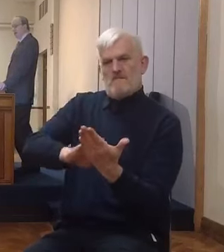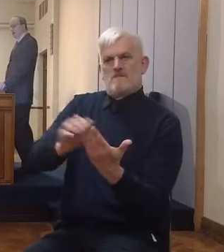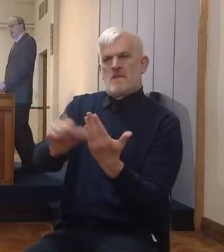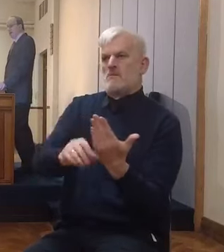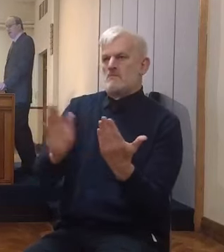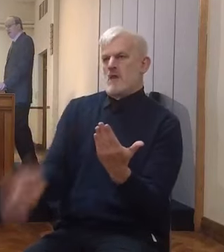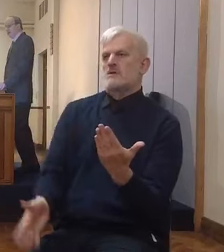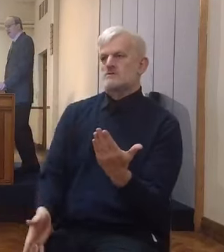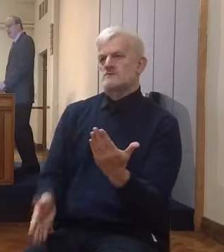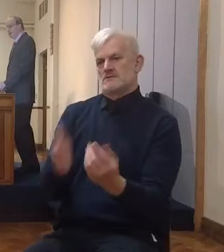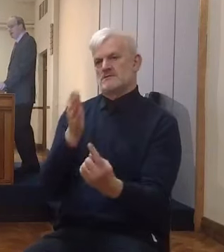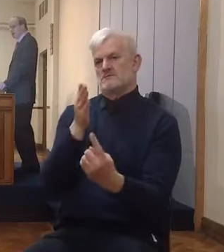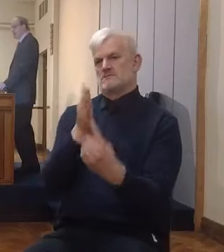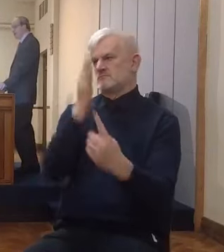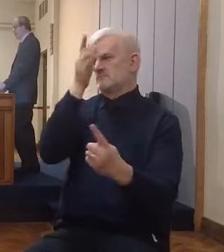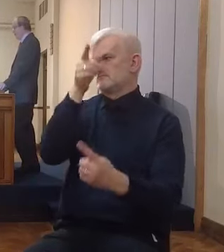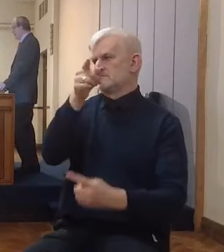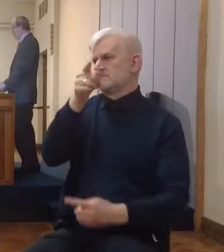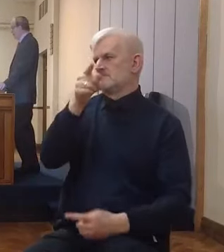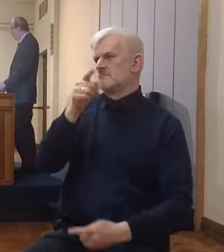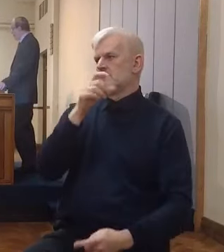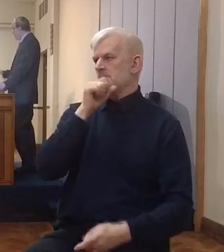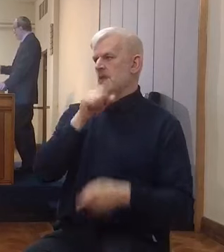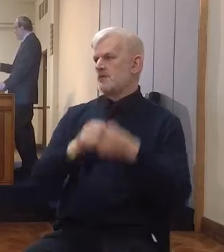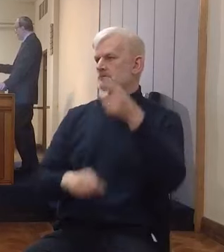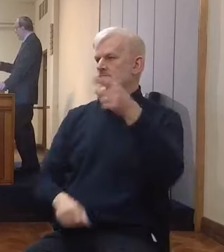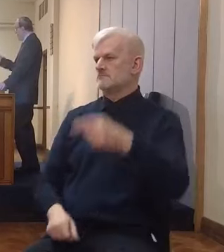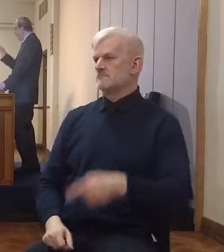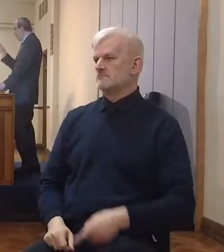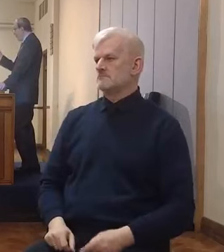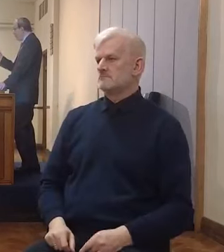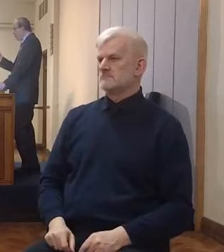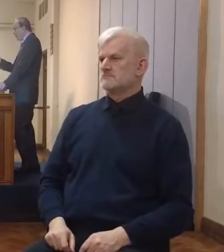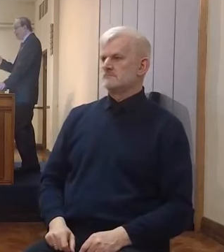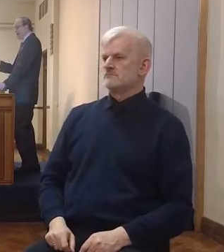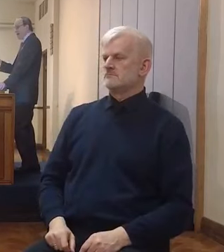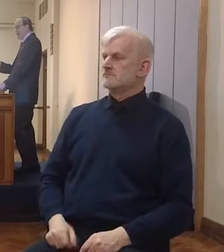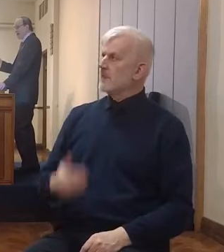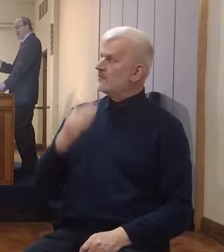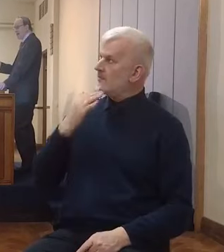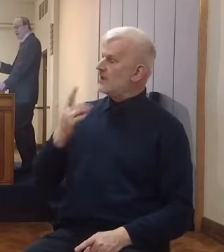we thank God that people have focused on these great